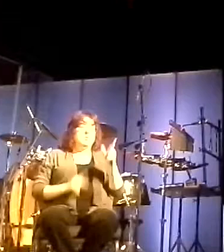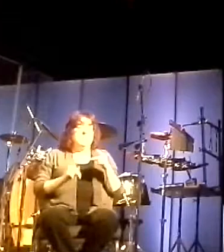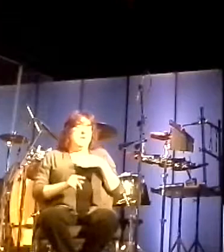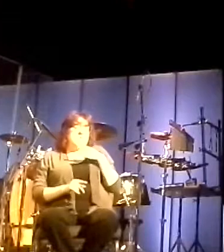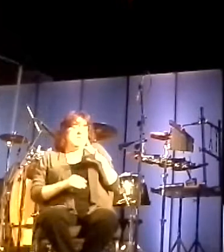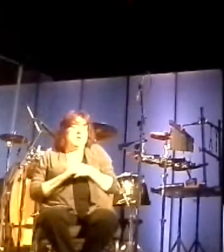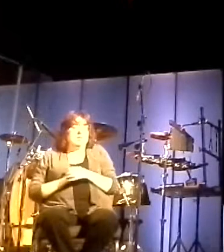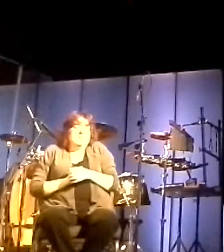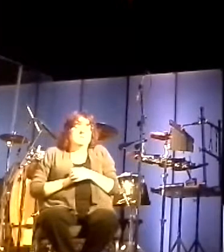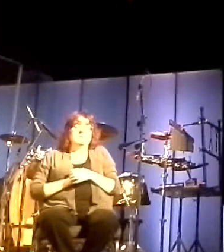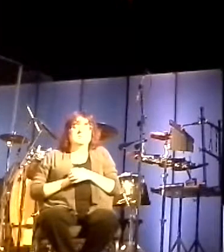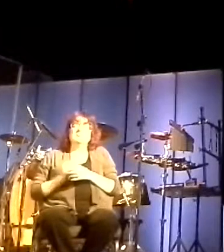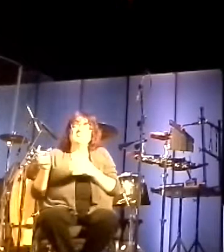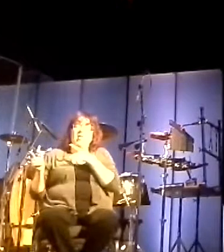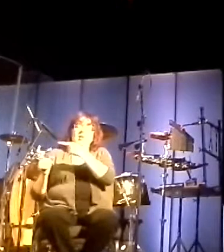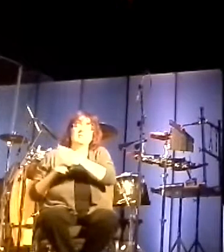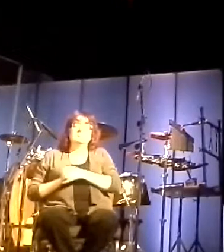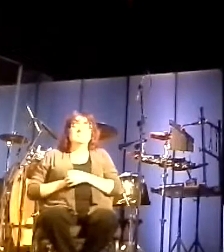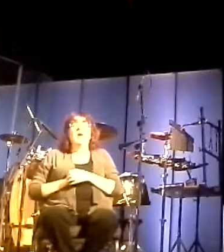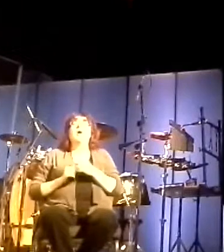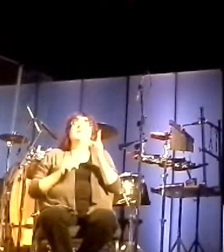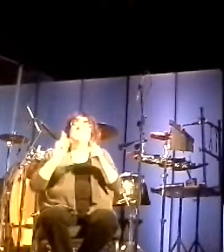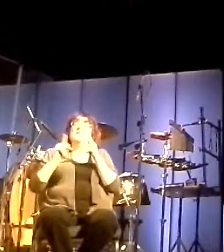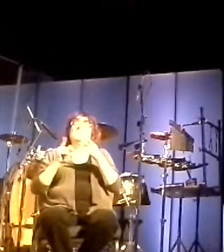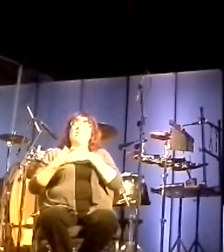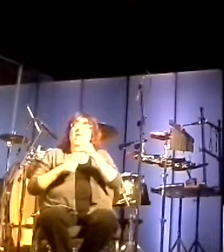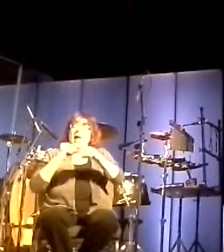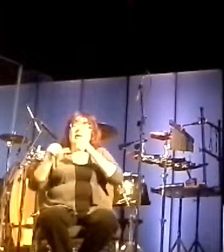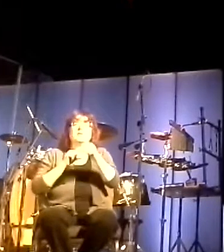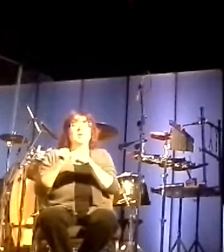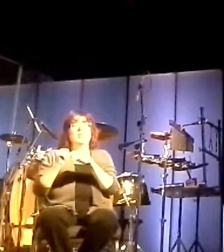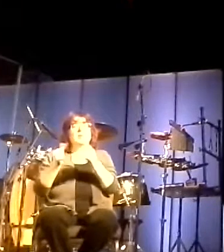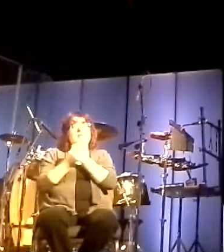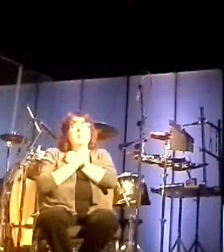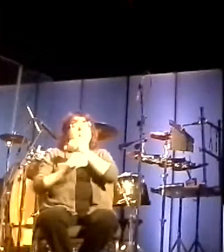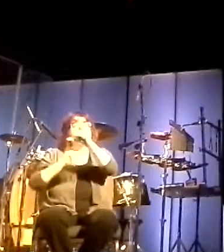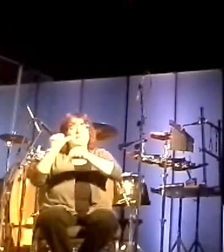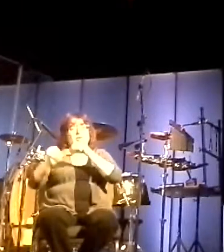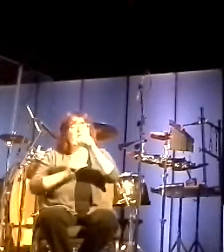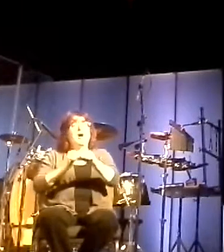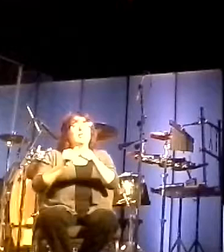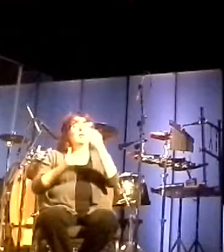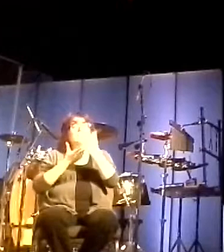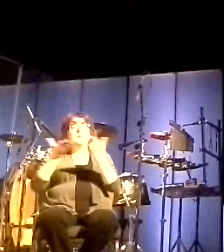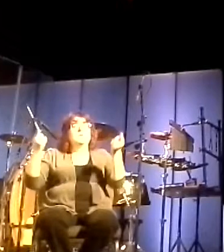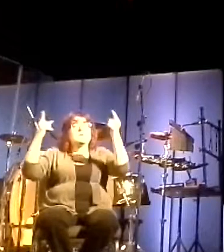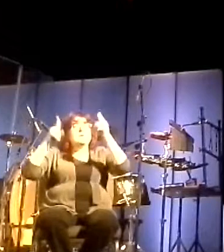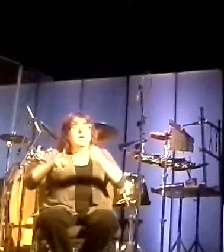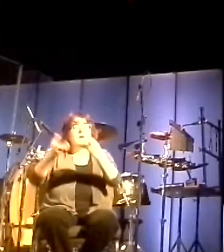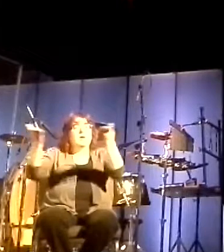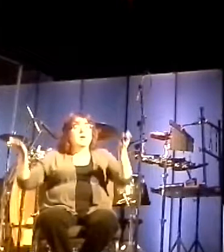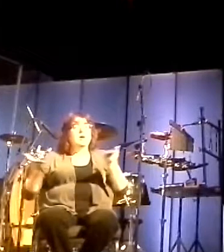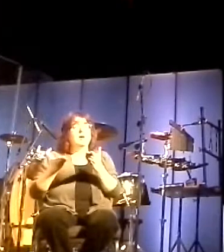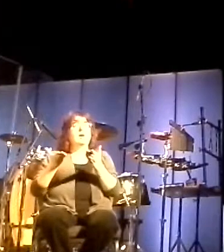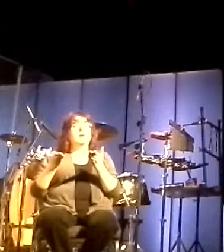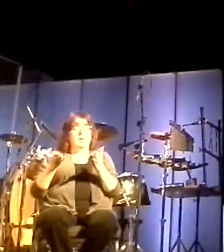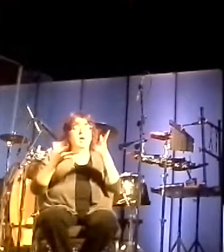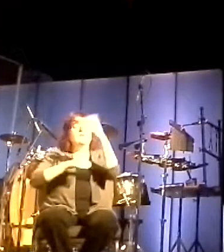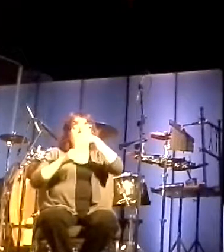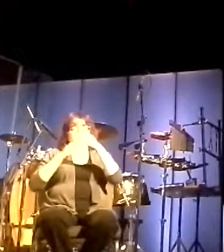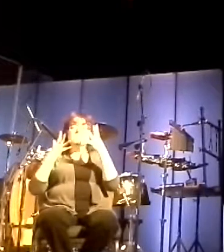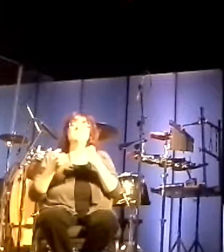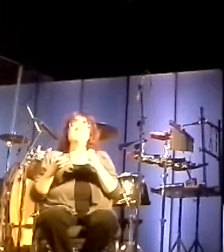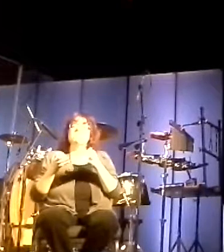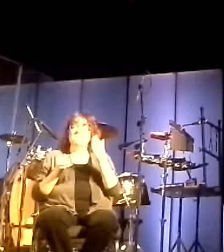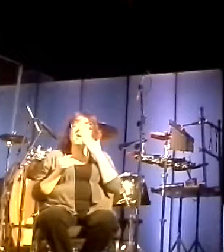real fond of. Okay. These people like each other. These people love each other. Something is happening here. I want to be a part of